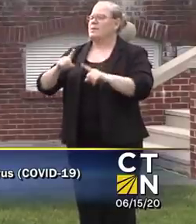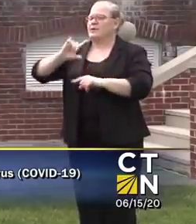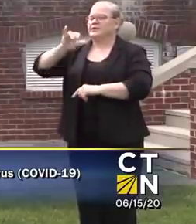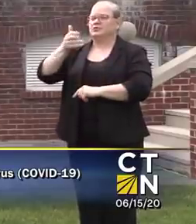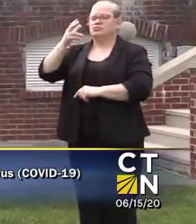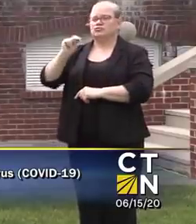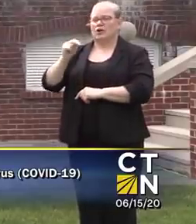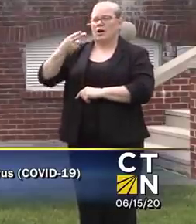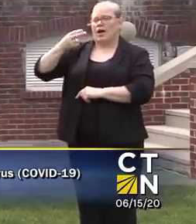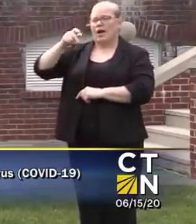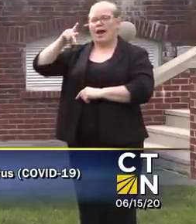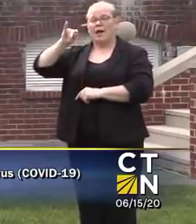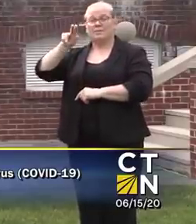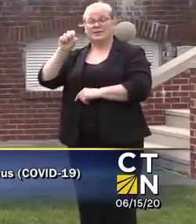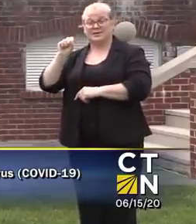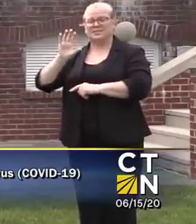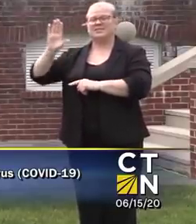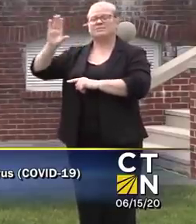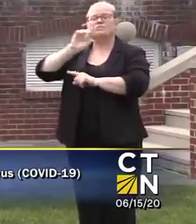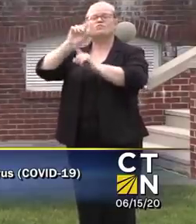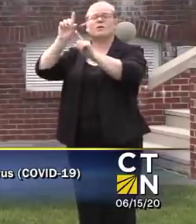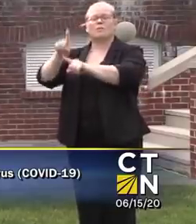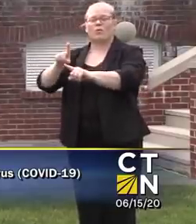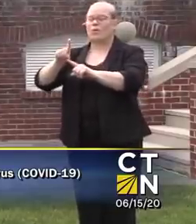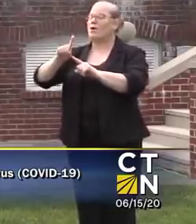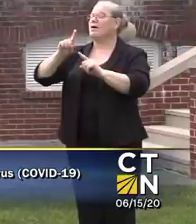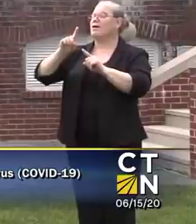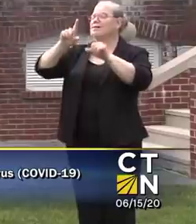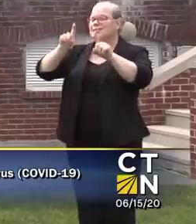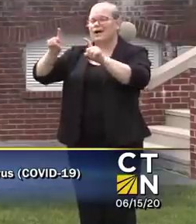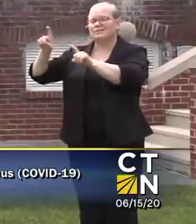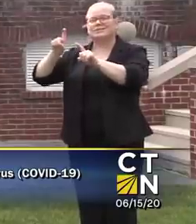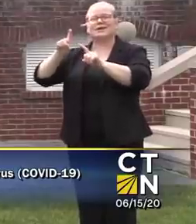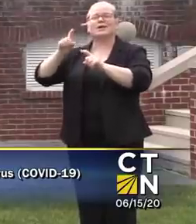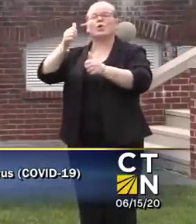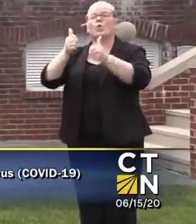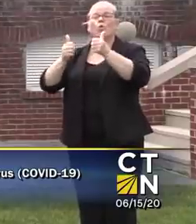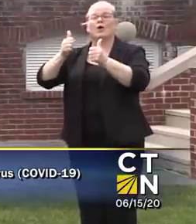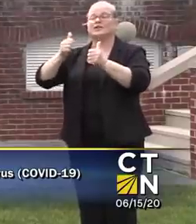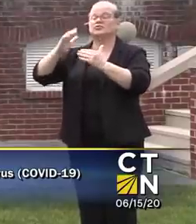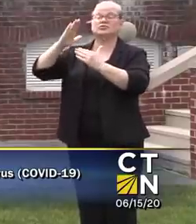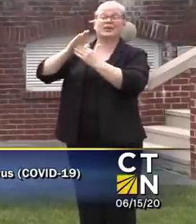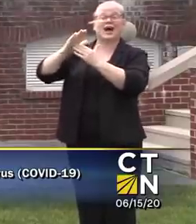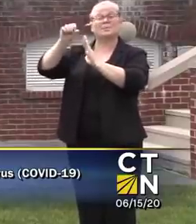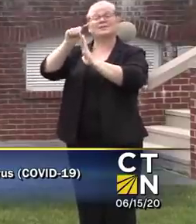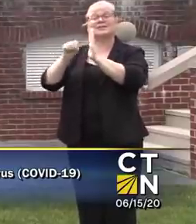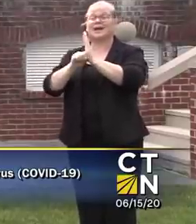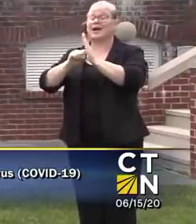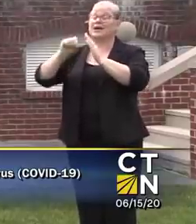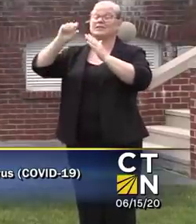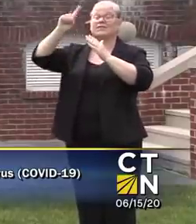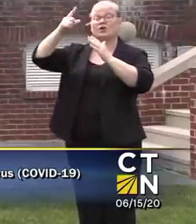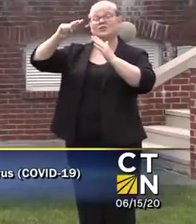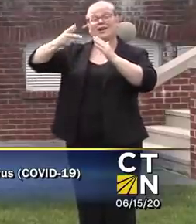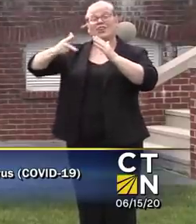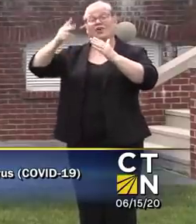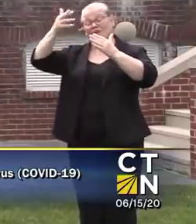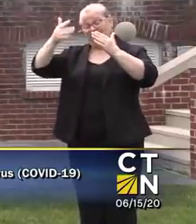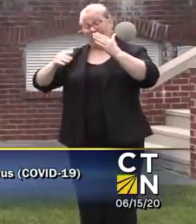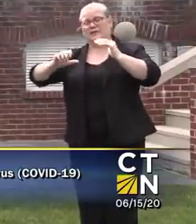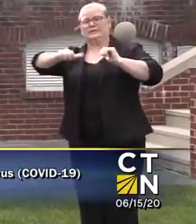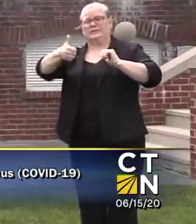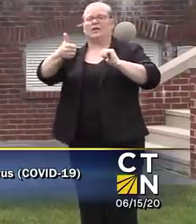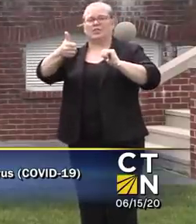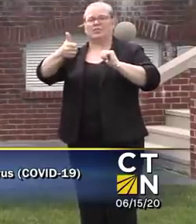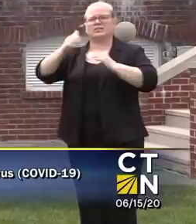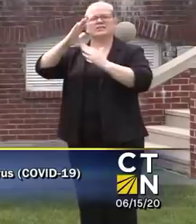that Connecticut is in the top 10 in terms of testing. And this is no victory lap. This is no mission accomplished. This is a way